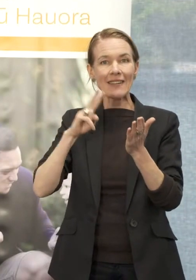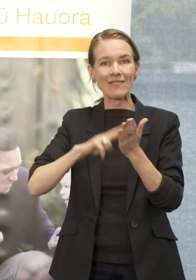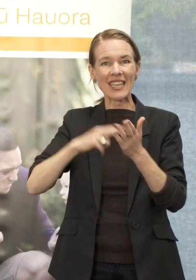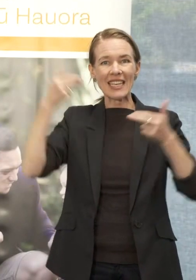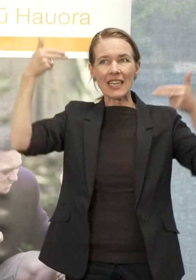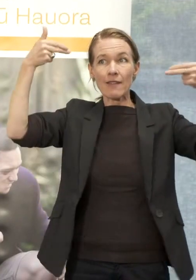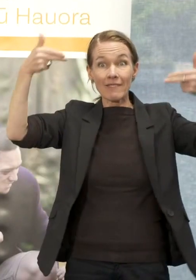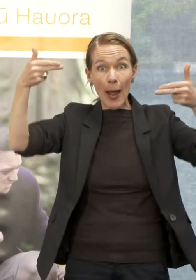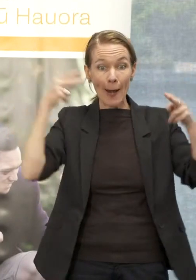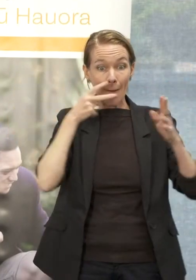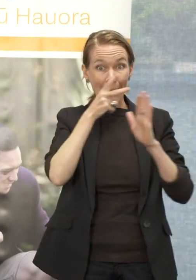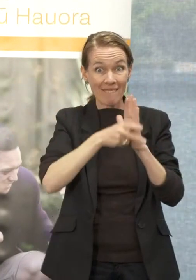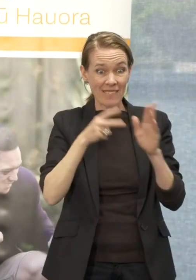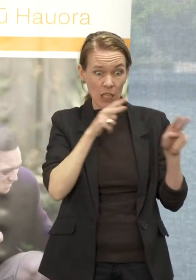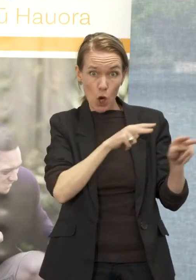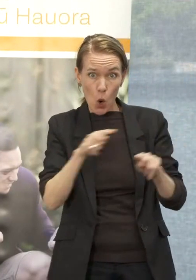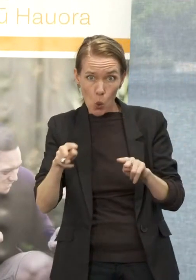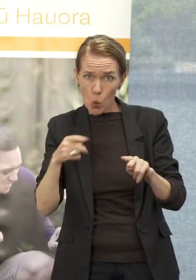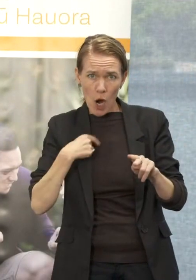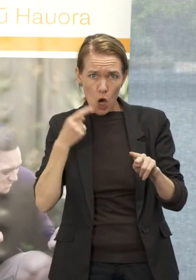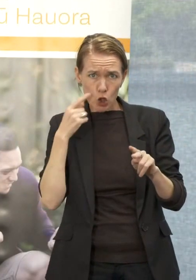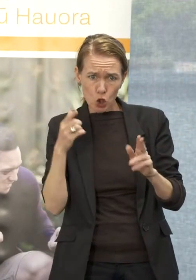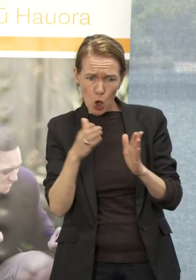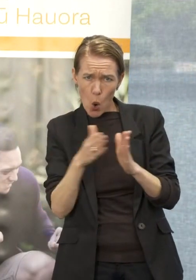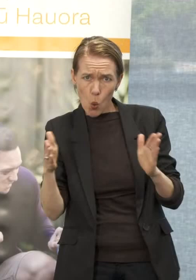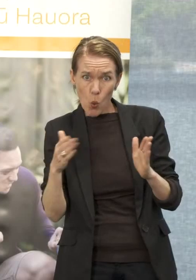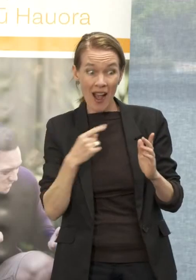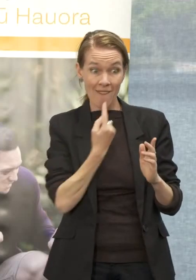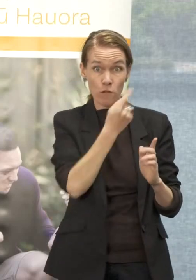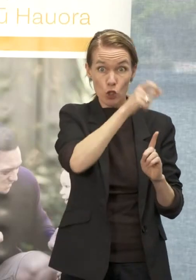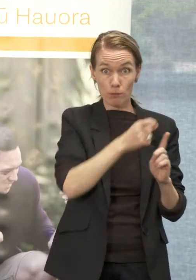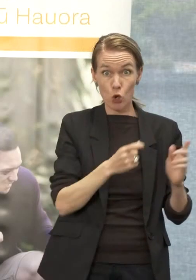the bin and then the subsequently infected person had contact with the bin?